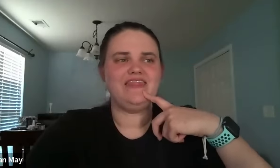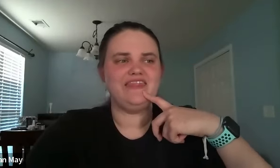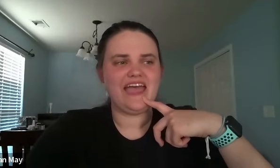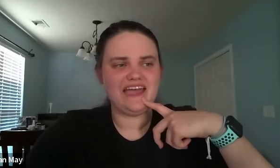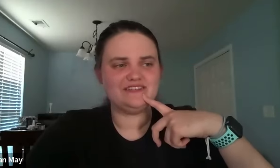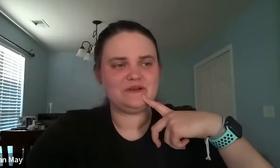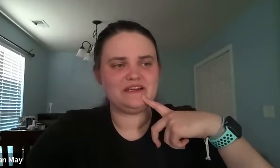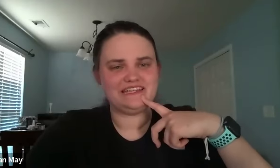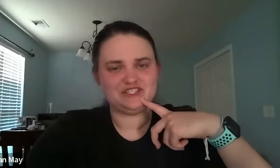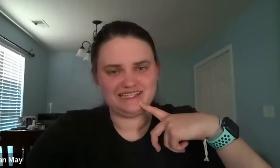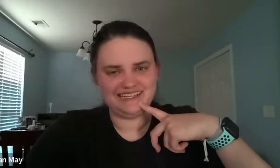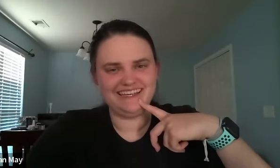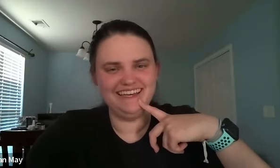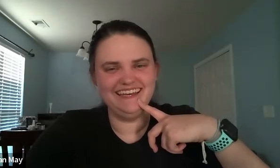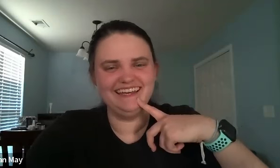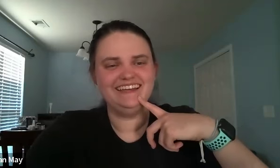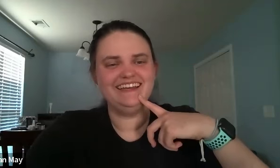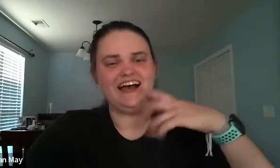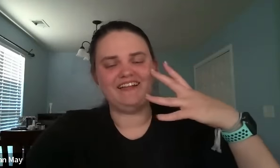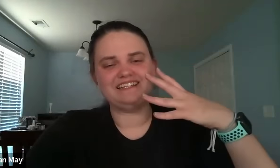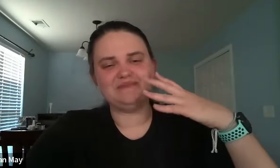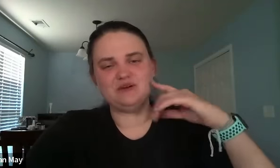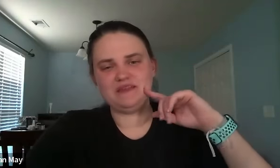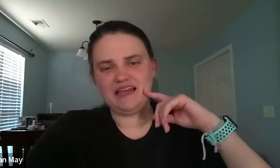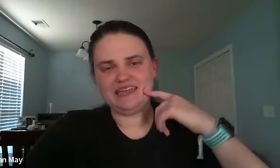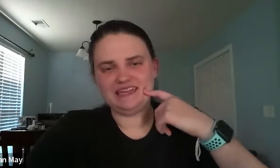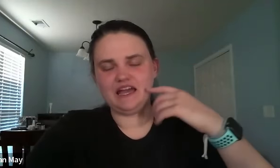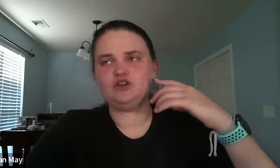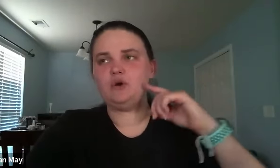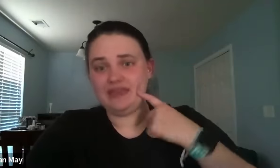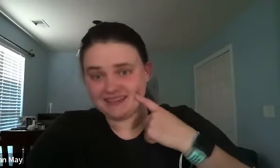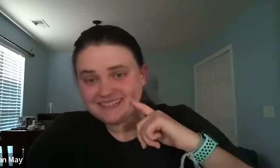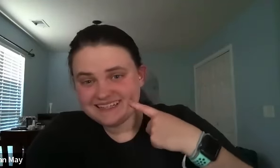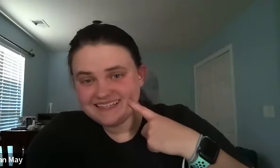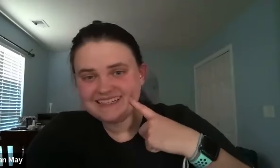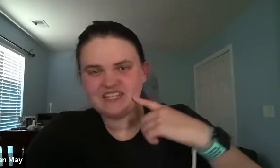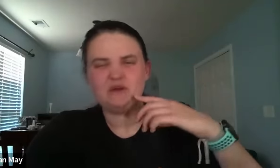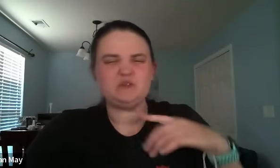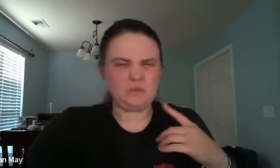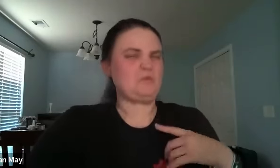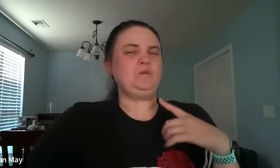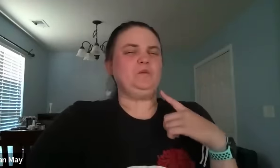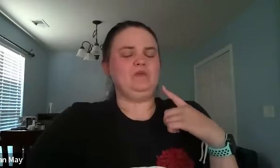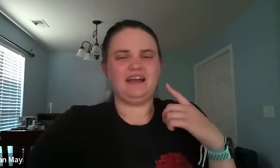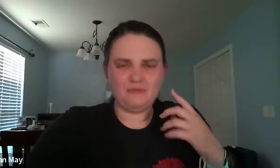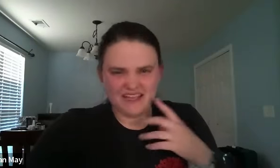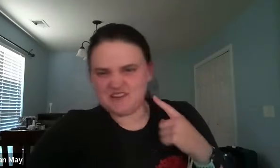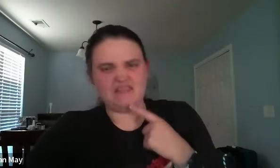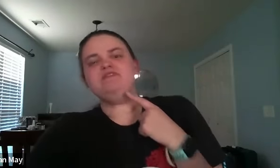And that is where it gets tricky. A lot of times I'll be like, I'll go candy, you know, I'll make kind of that face